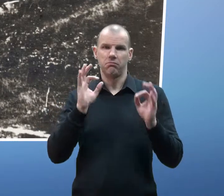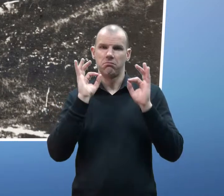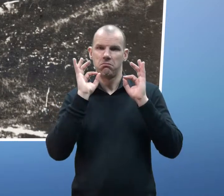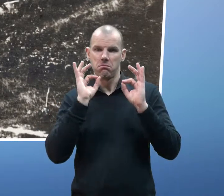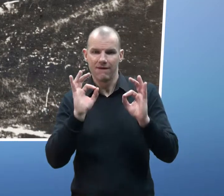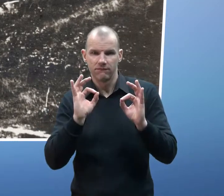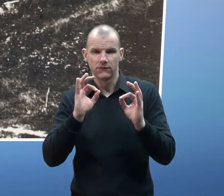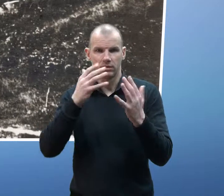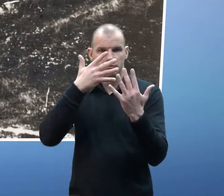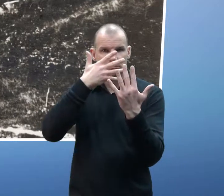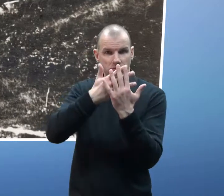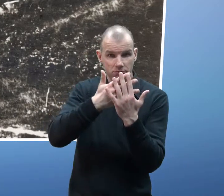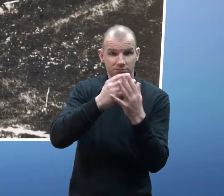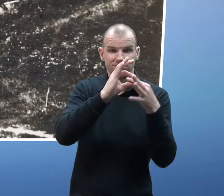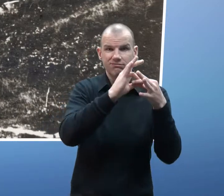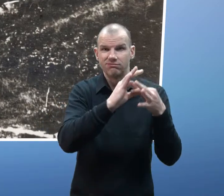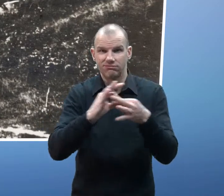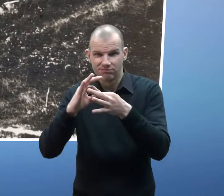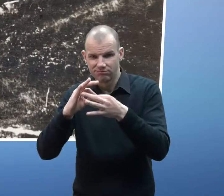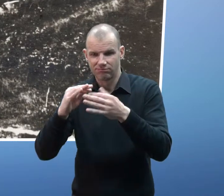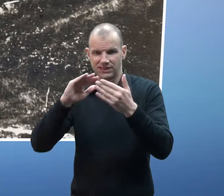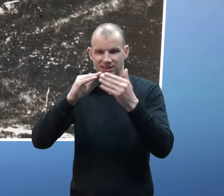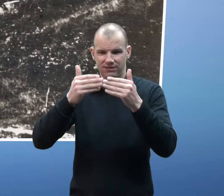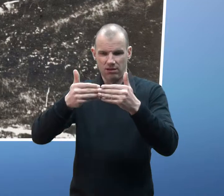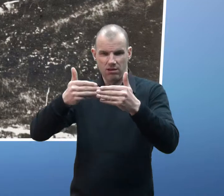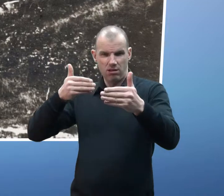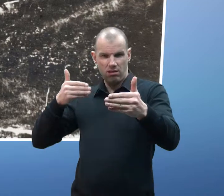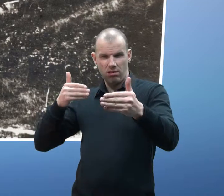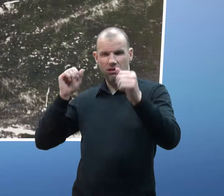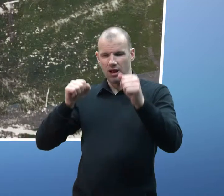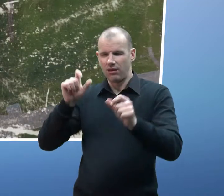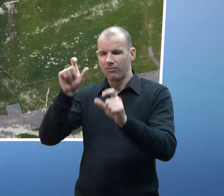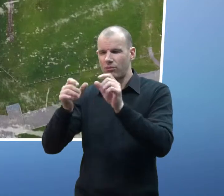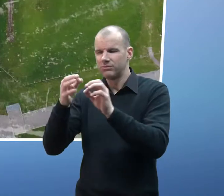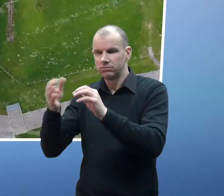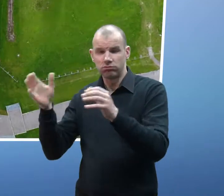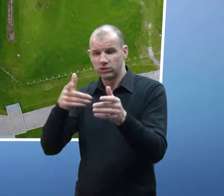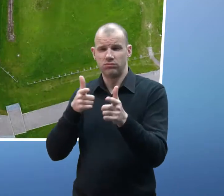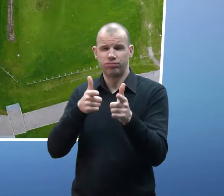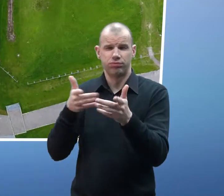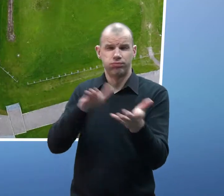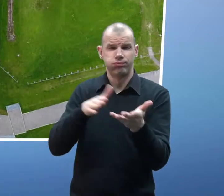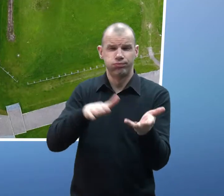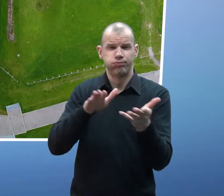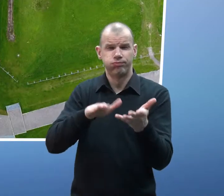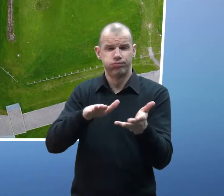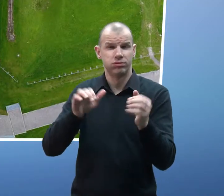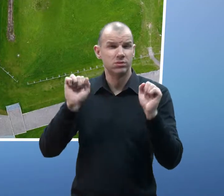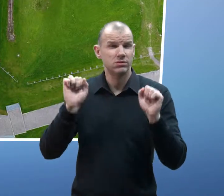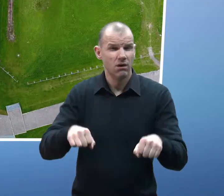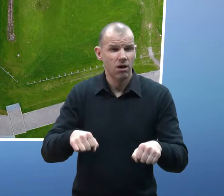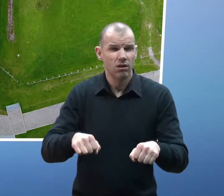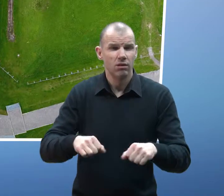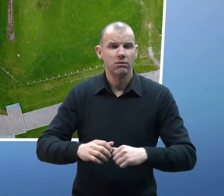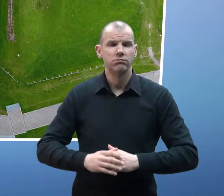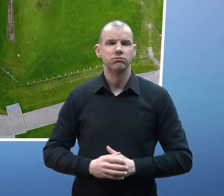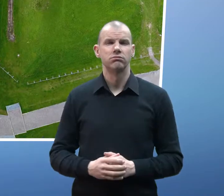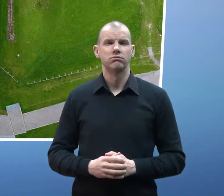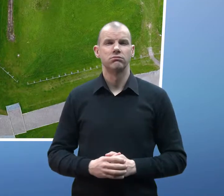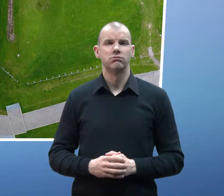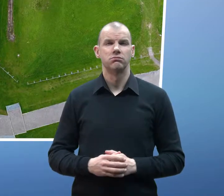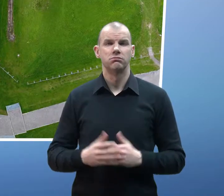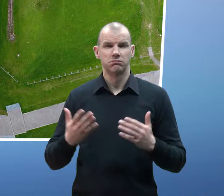it served not only as a prison, but also as a suitable and distant site for the mass murder of peaceful